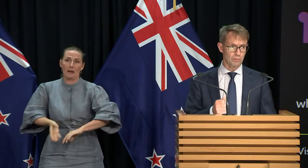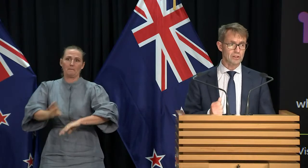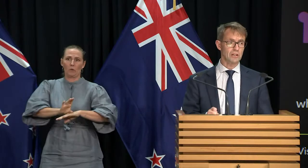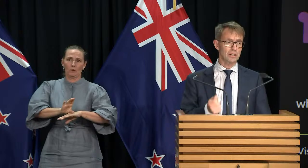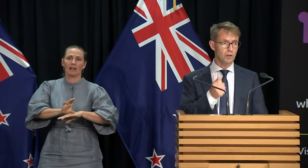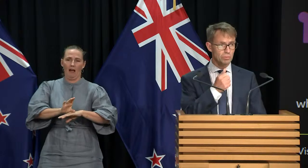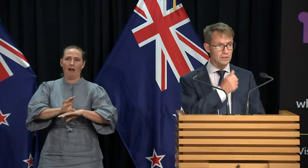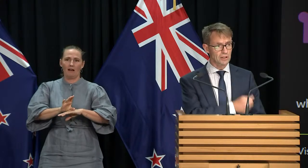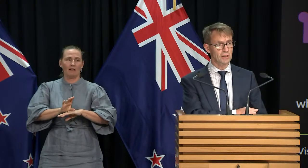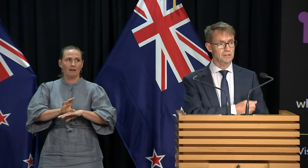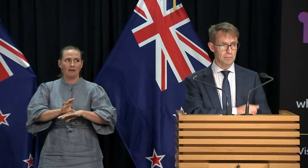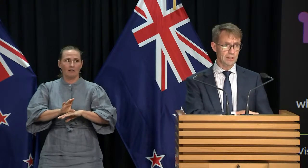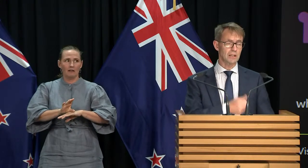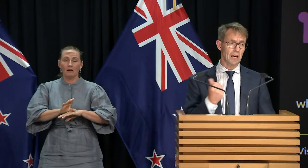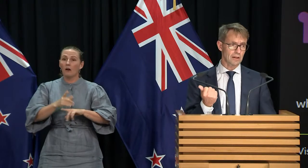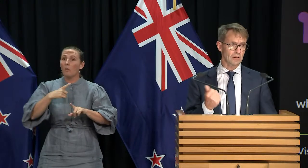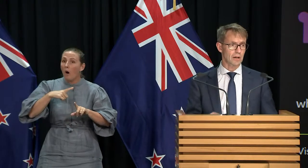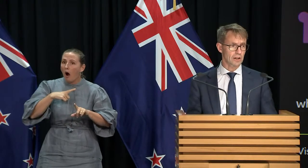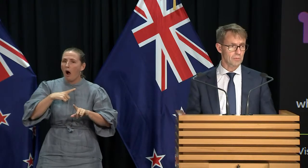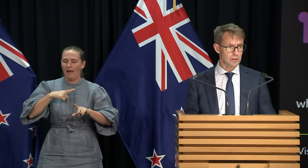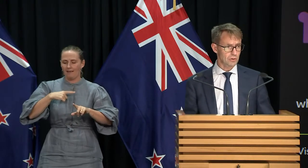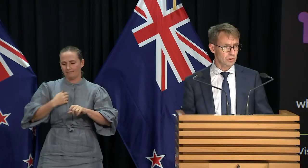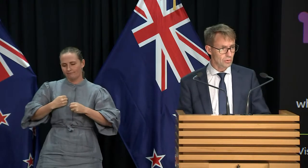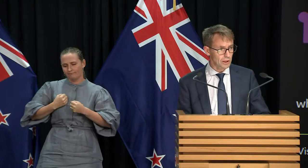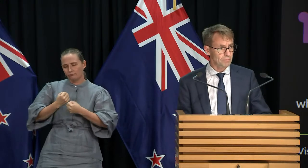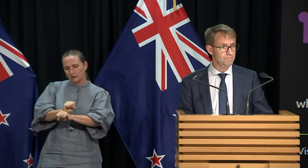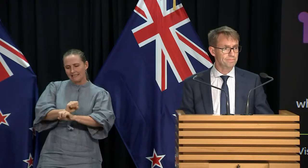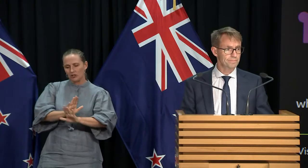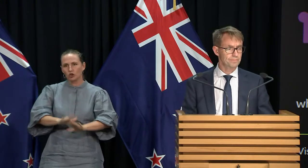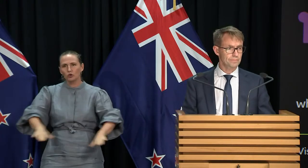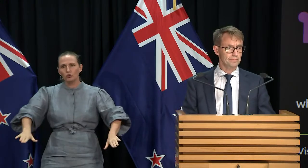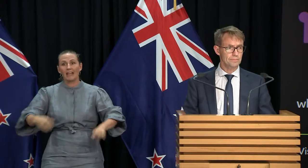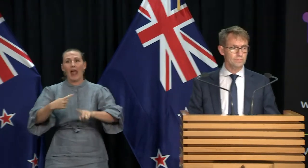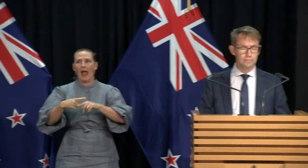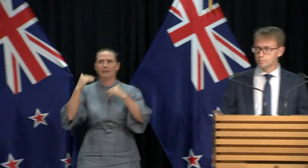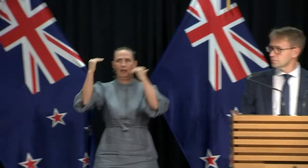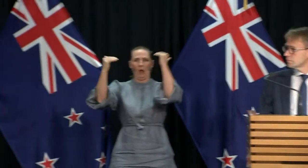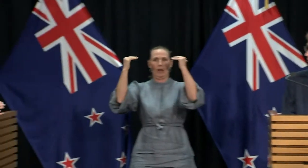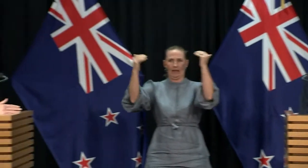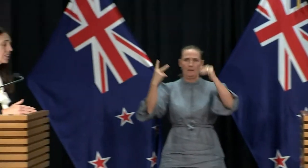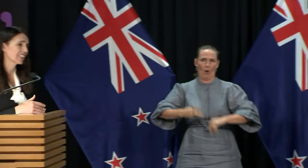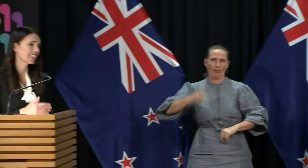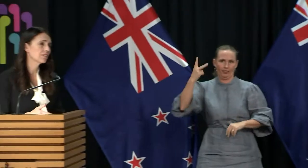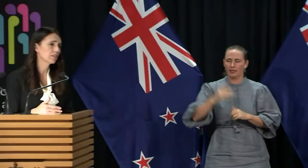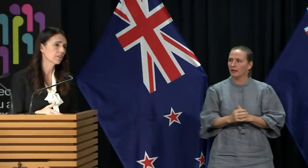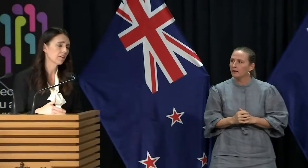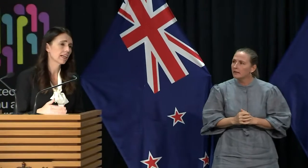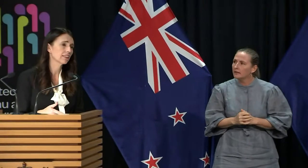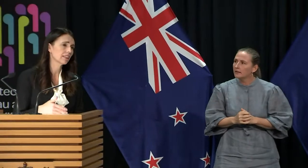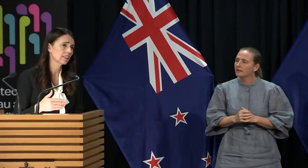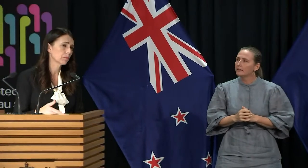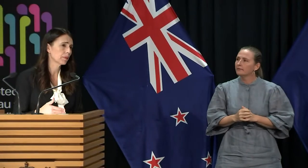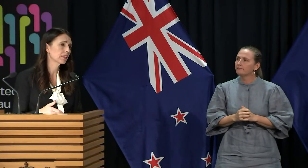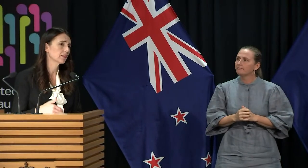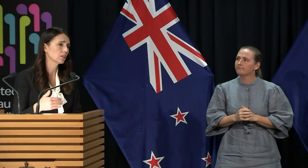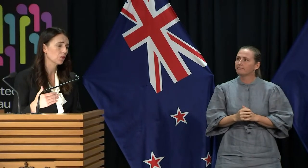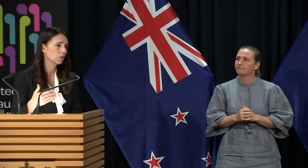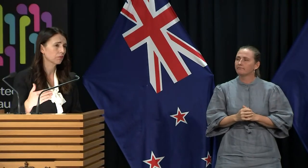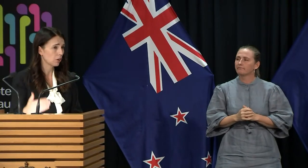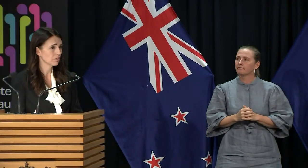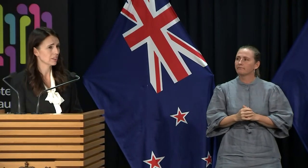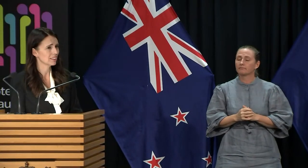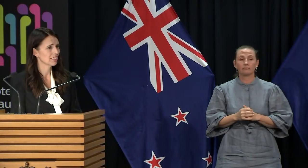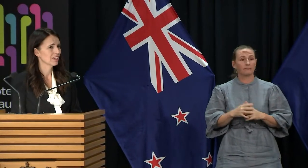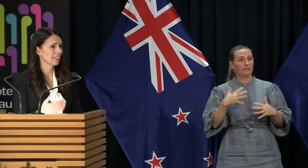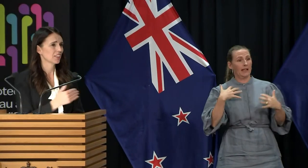for no other reason than to help protect tamariki and kaumātua and kuia. And there's extra evidence also suggesting that even if you've had an experience